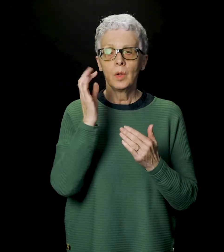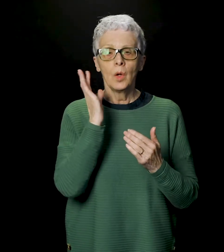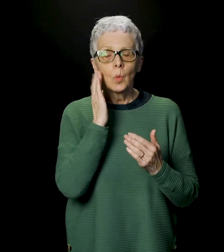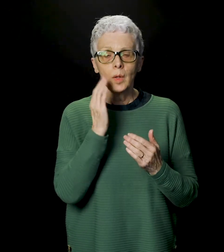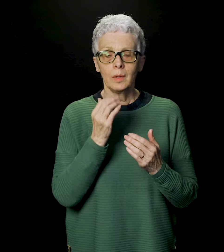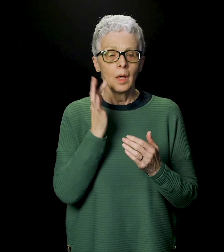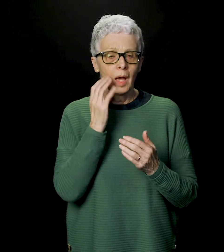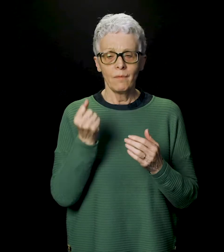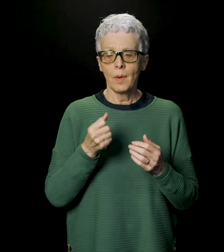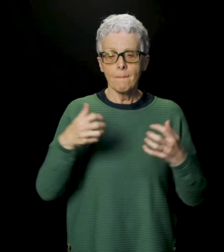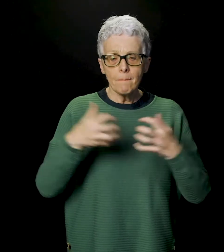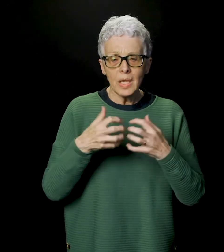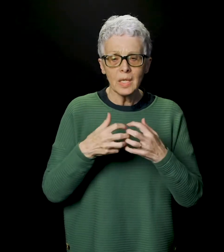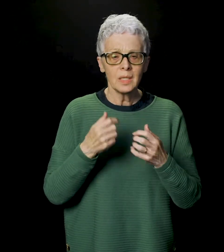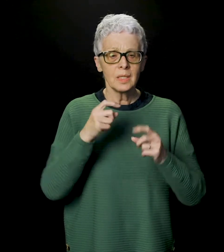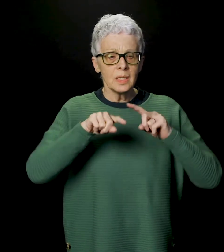many mixed messages,